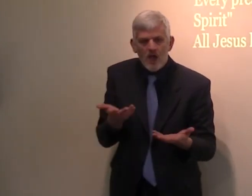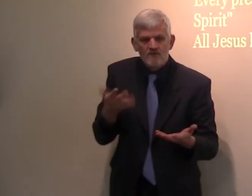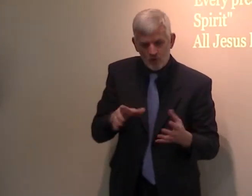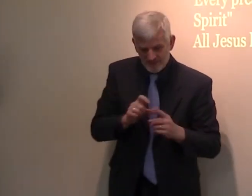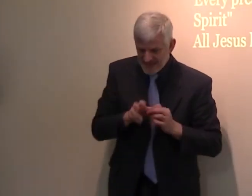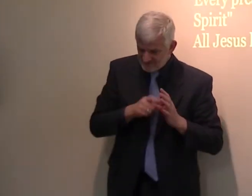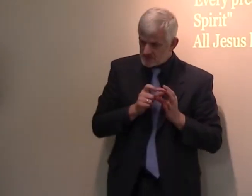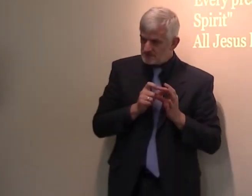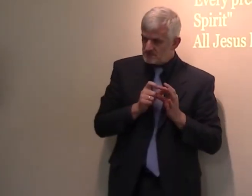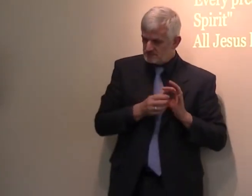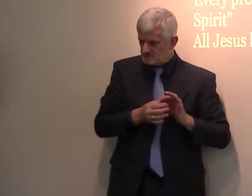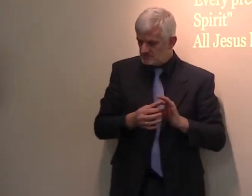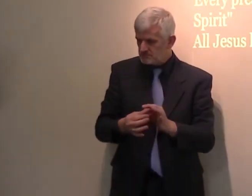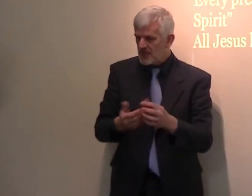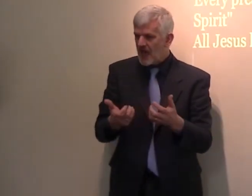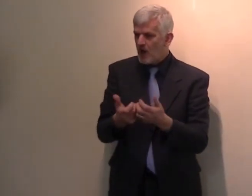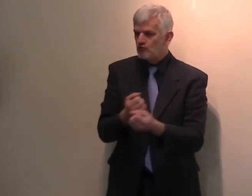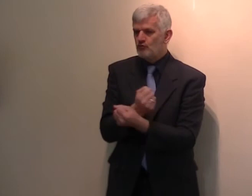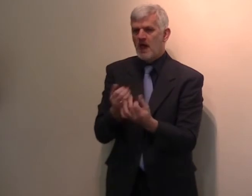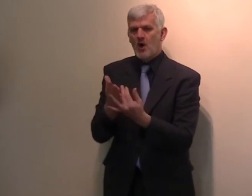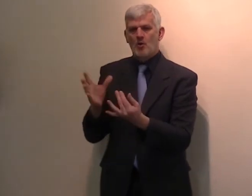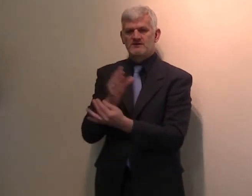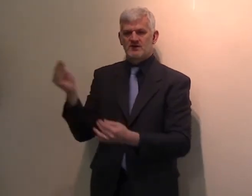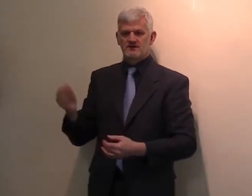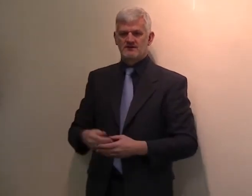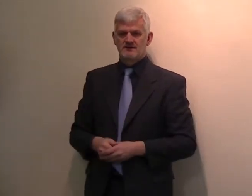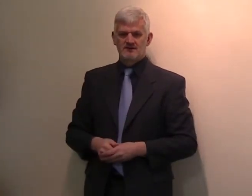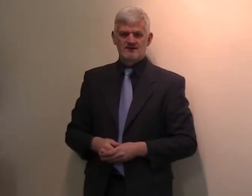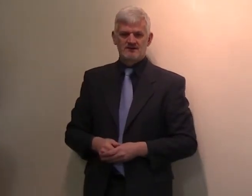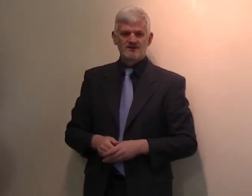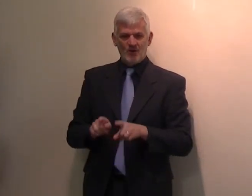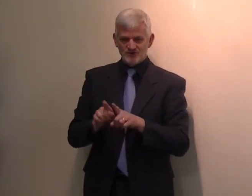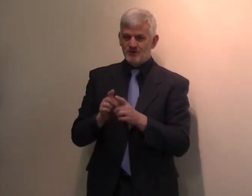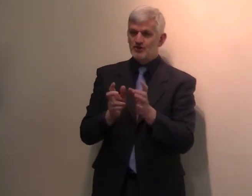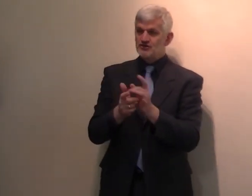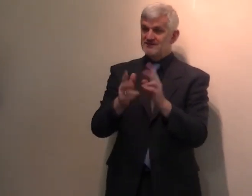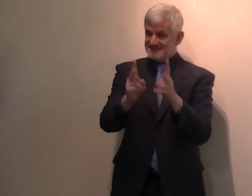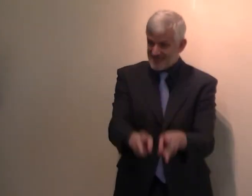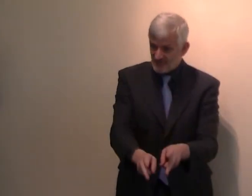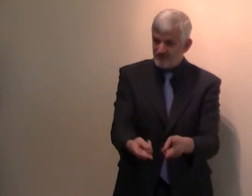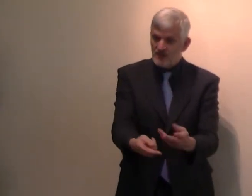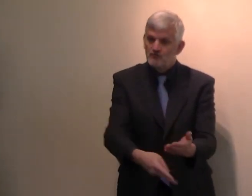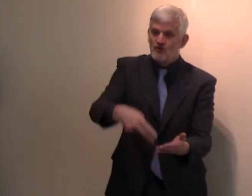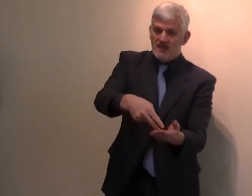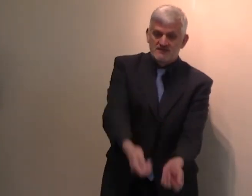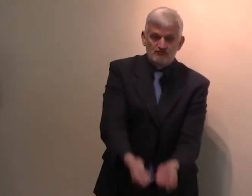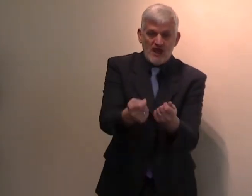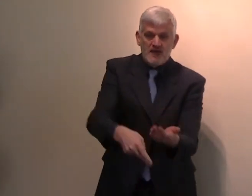The Lord Jesus Christ was raised from the dead by the power of the Holy Spirit. So I'm explaining this just to show that